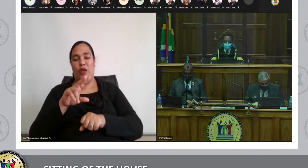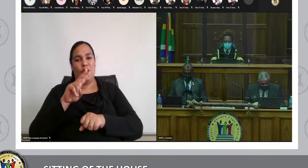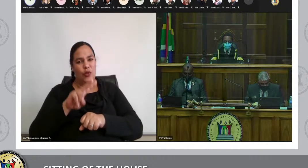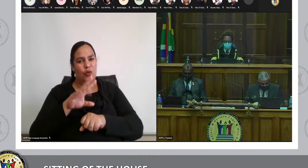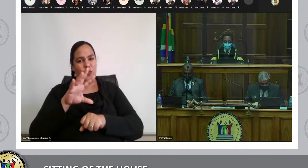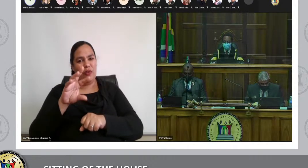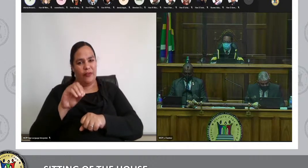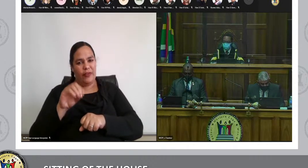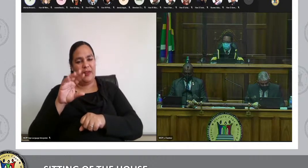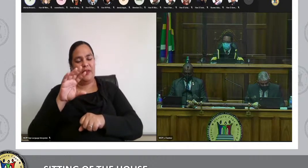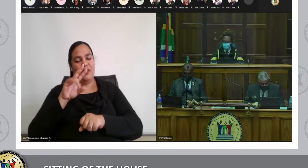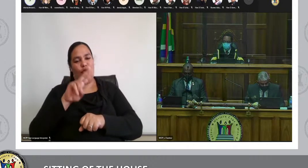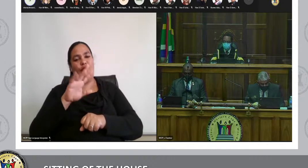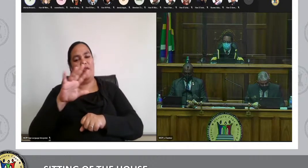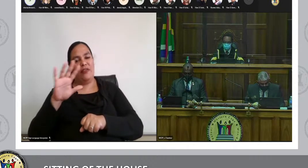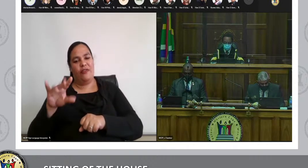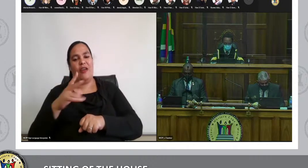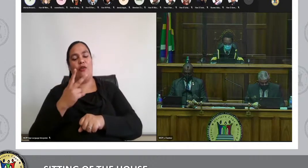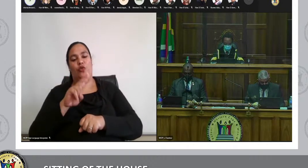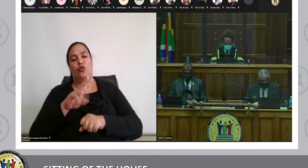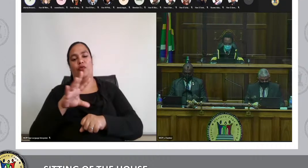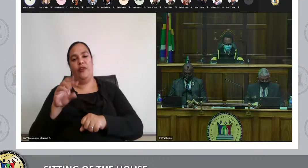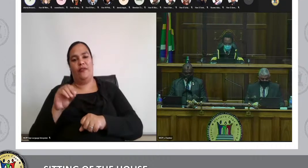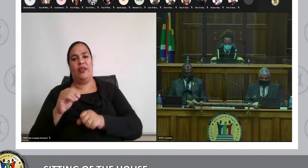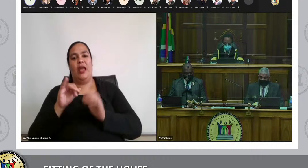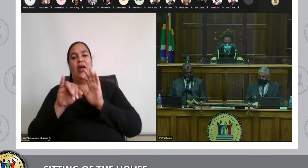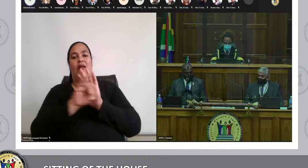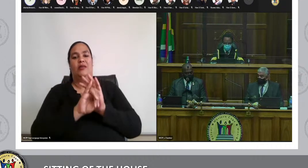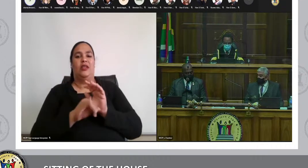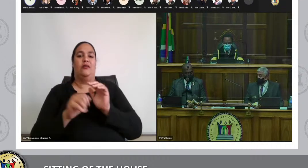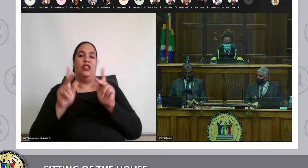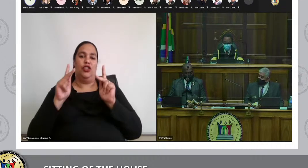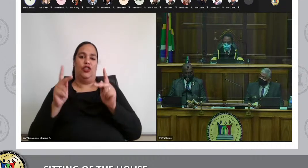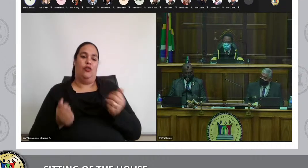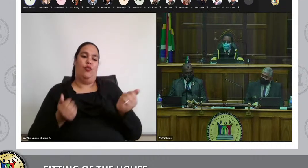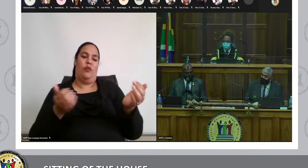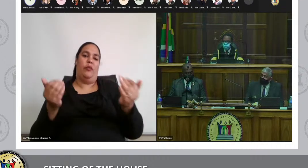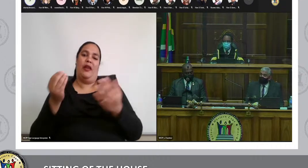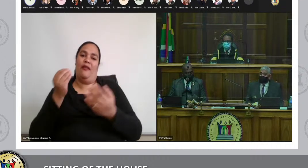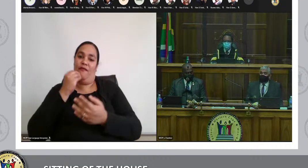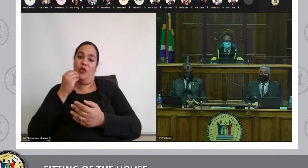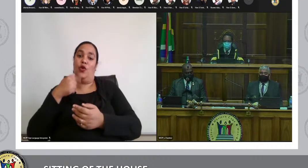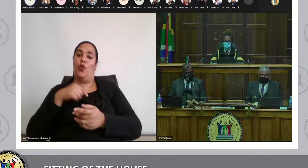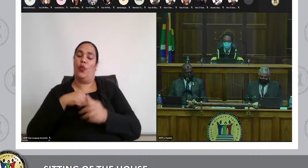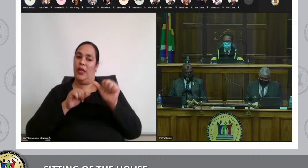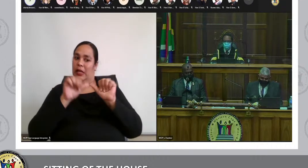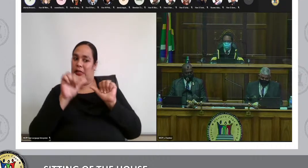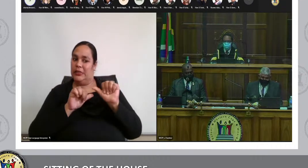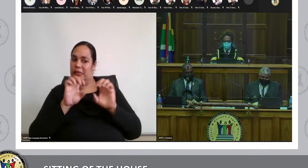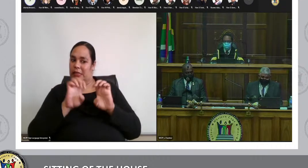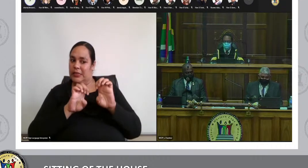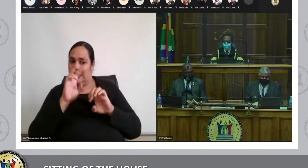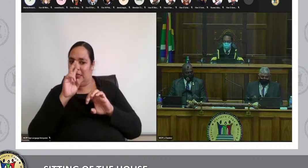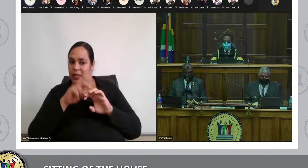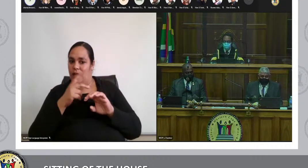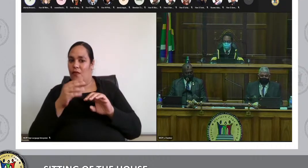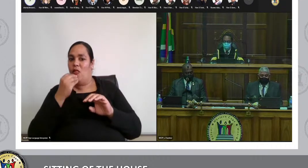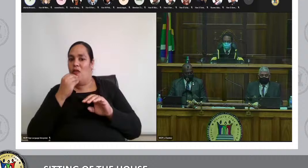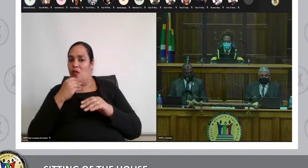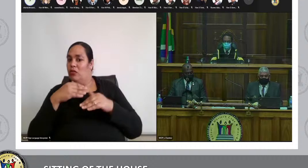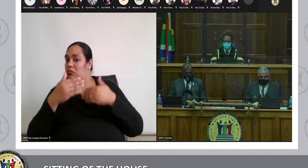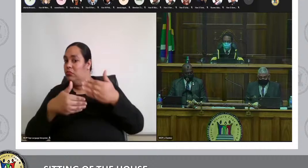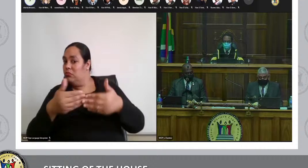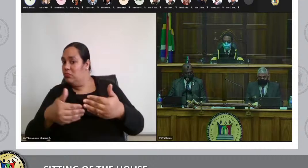250 identified community kitchens to provide food. We will assess the need for food aid on an